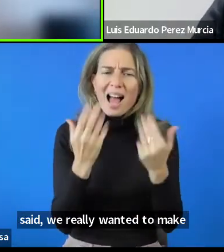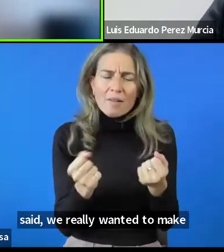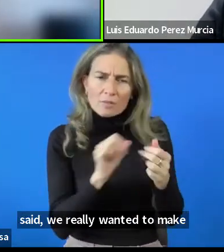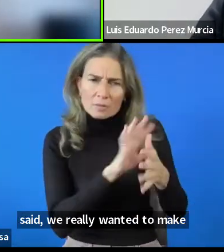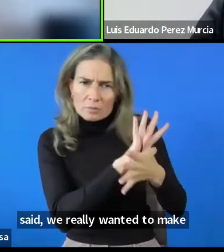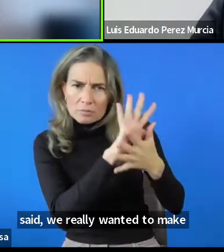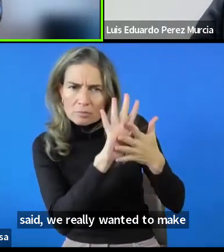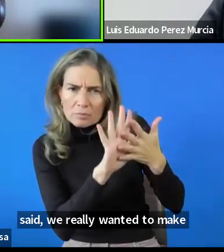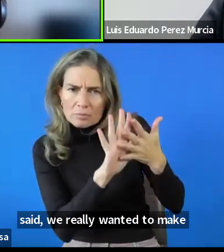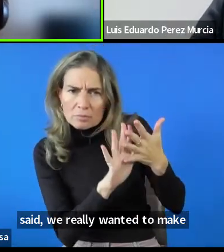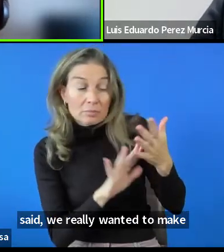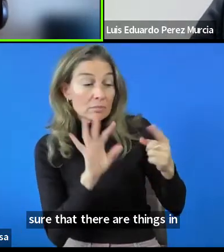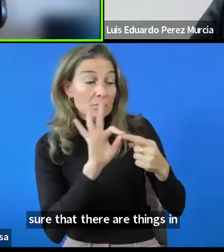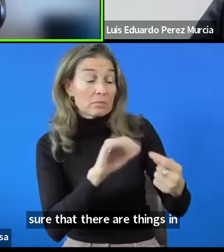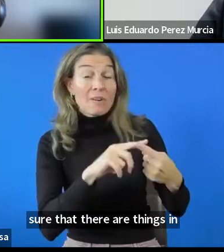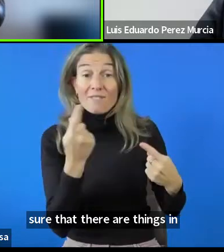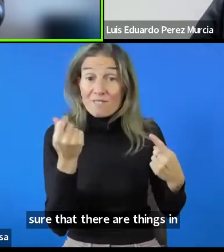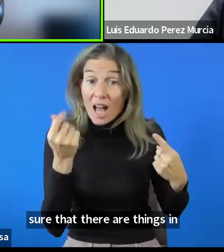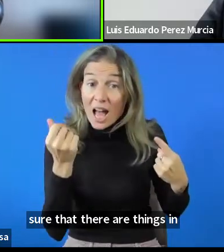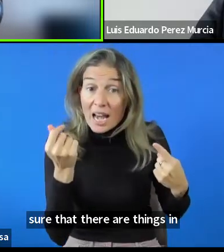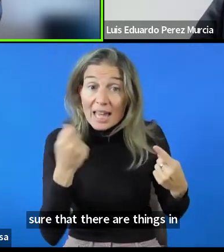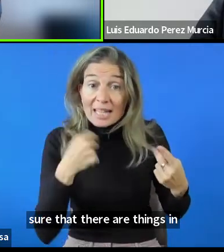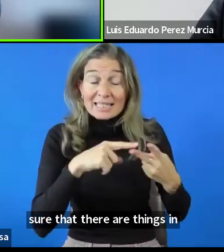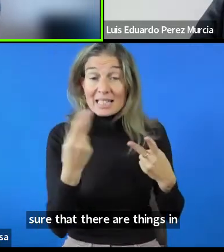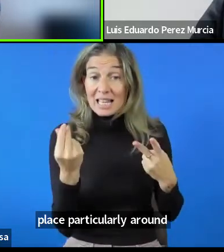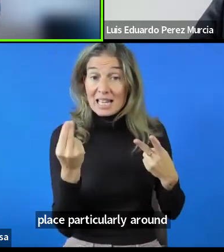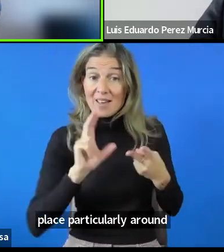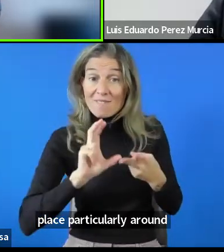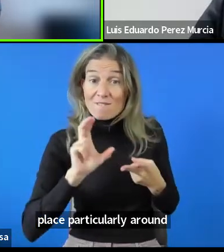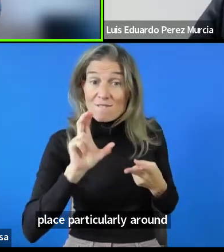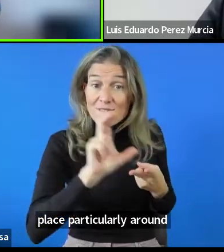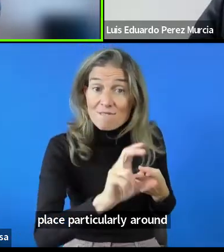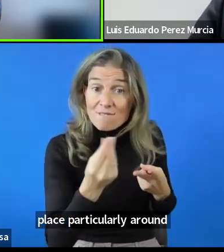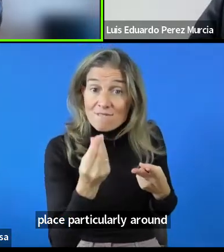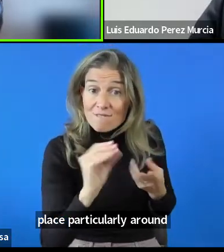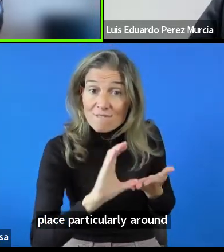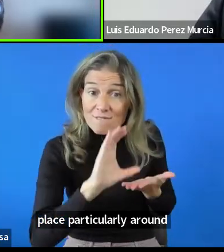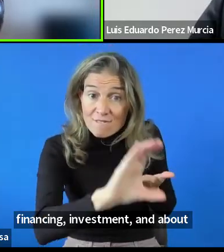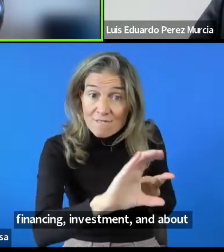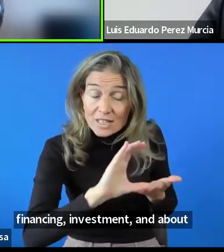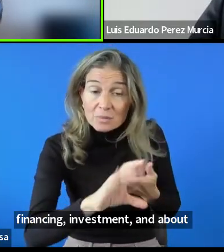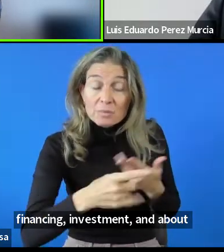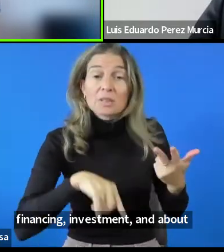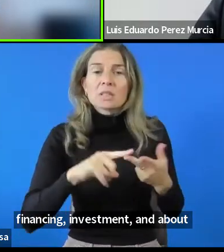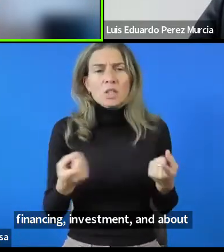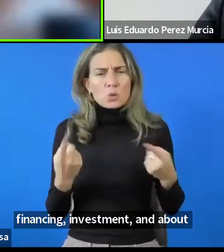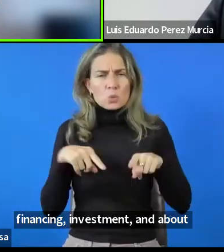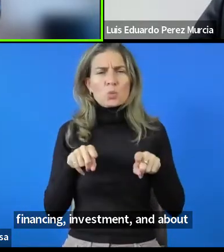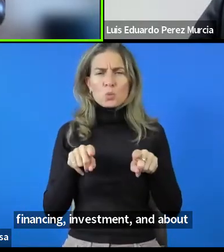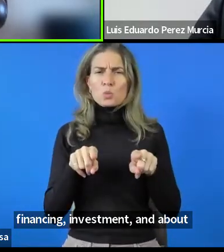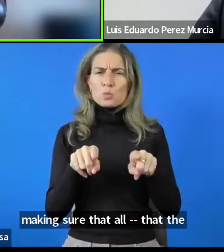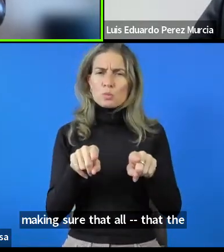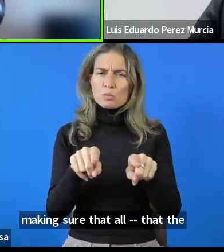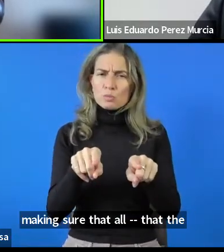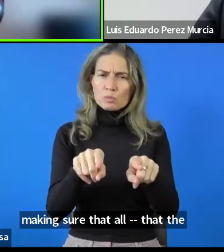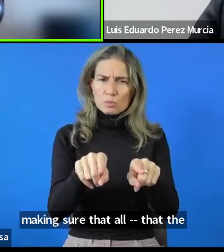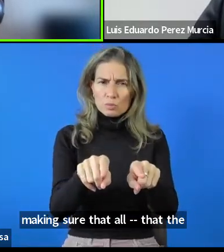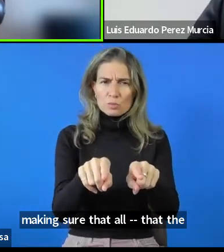financing, investment, and about making sure that that the twin track approach of making sure that the system